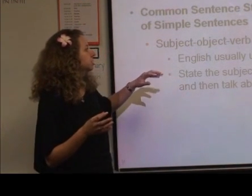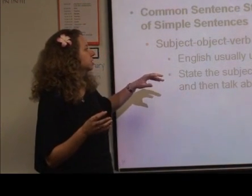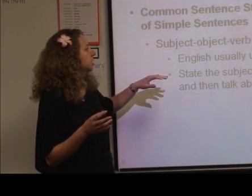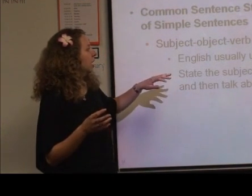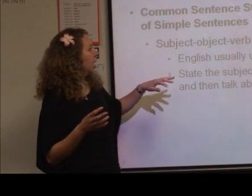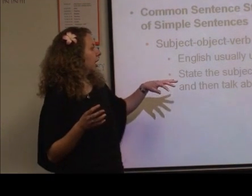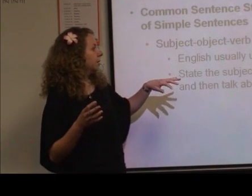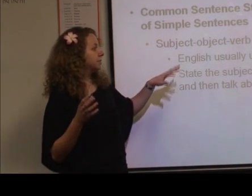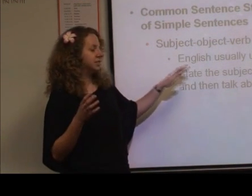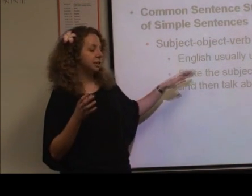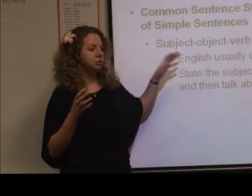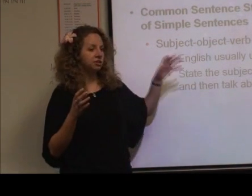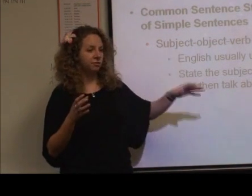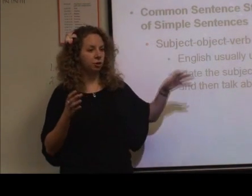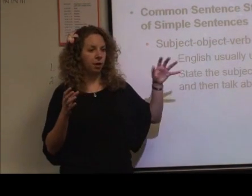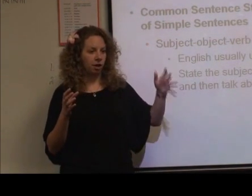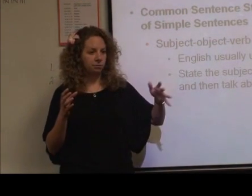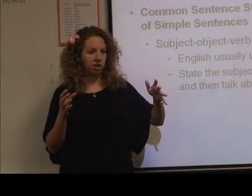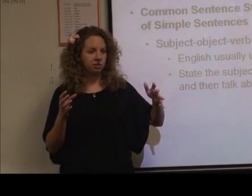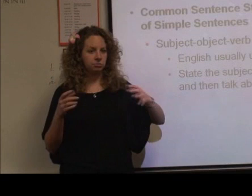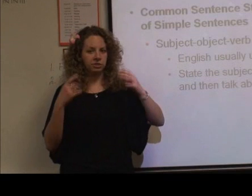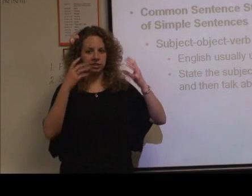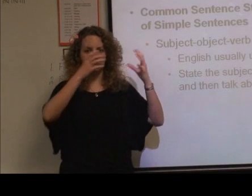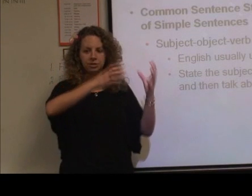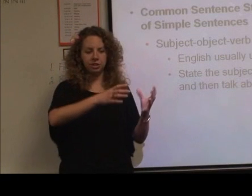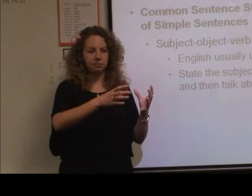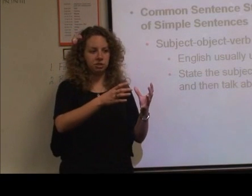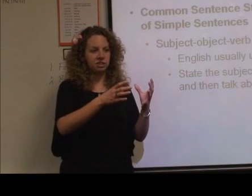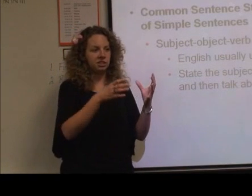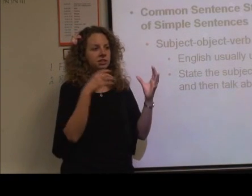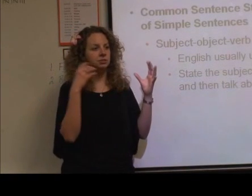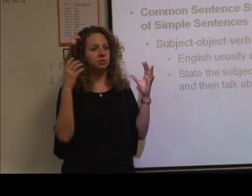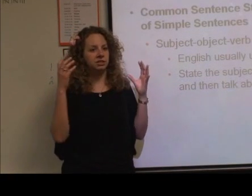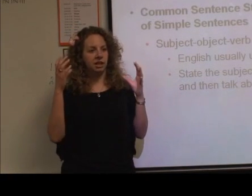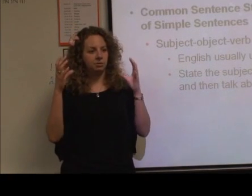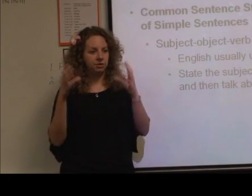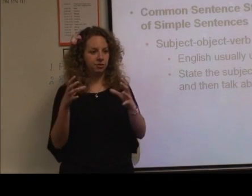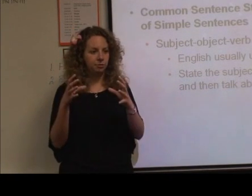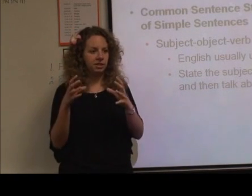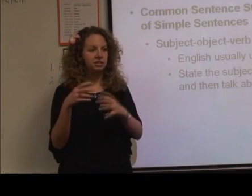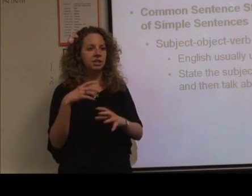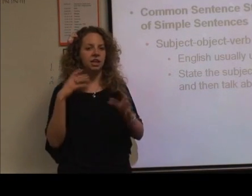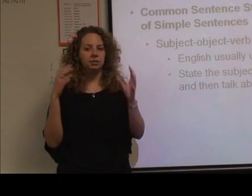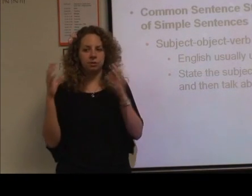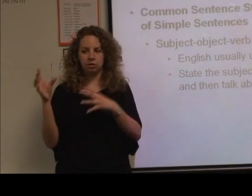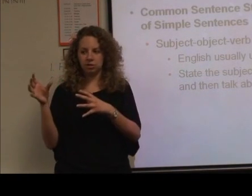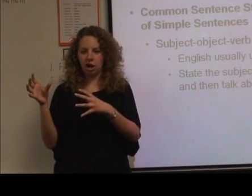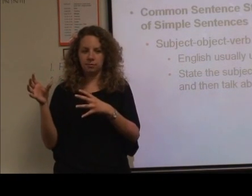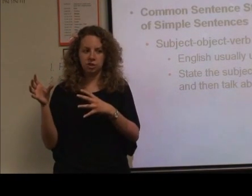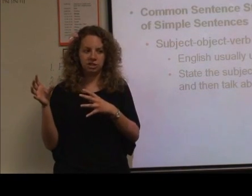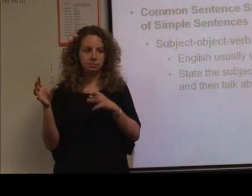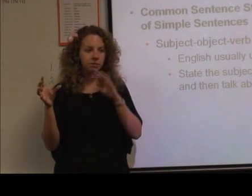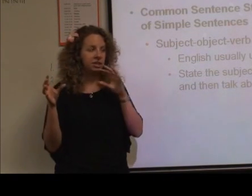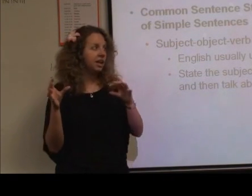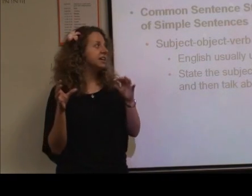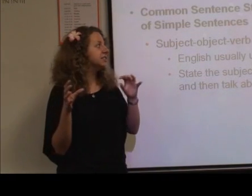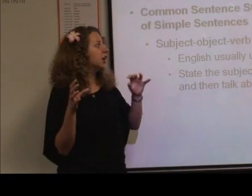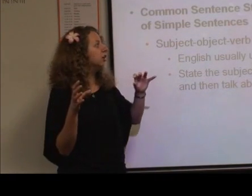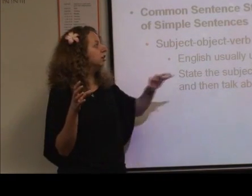use the subject, verb, object. We state what the subject is, then we say what the verb is, and then we go to the object. But in ASL,